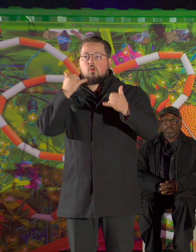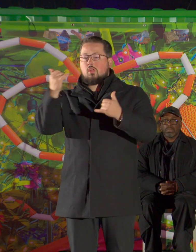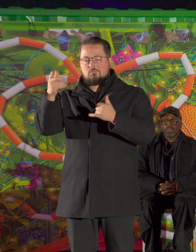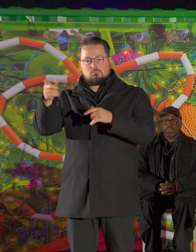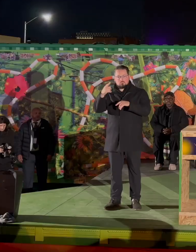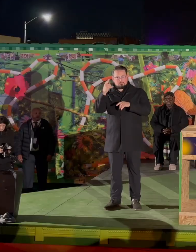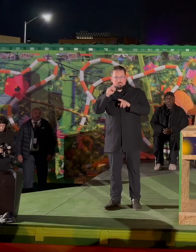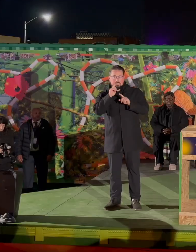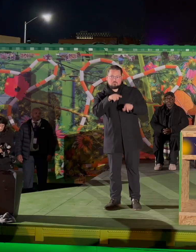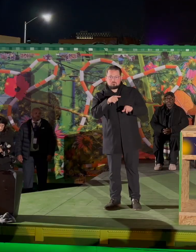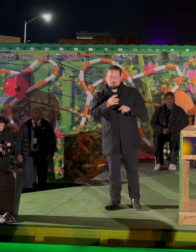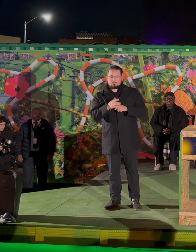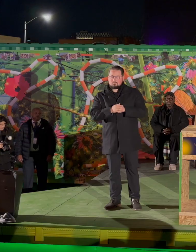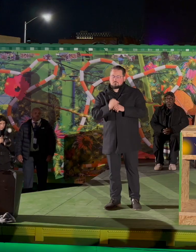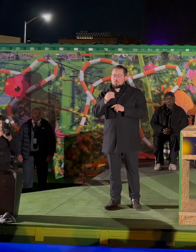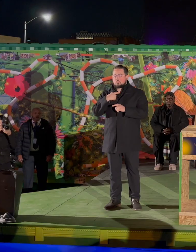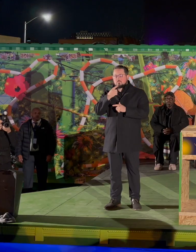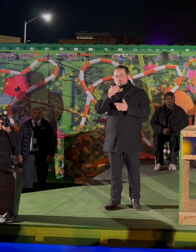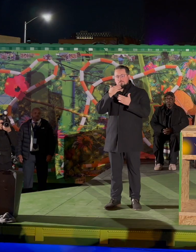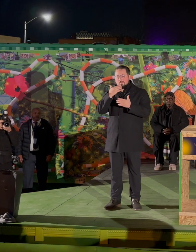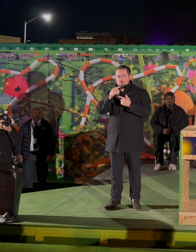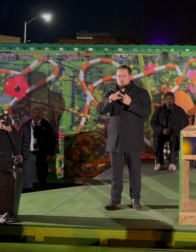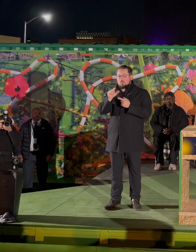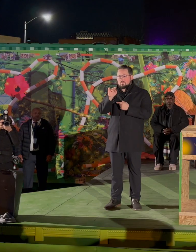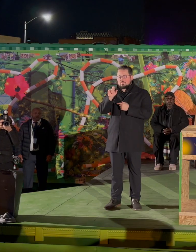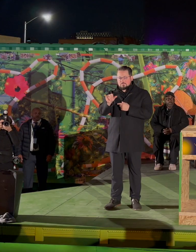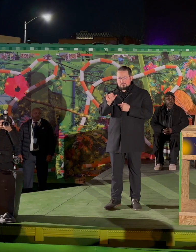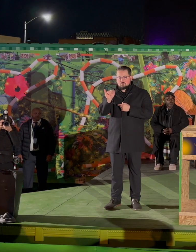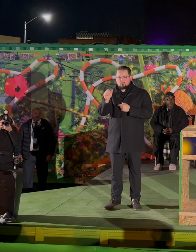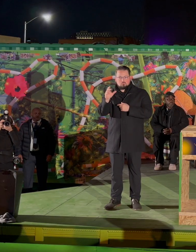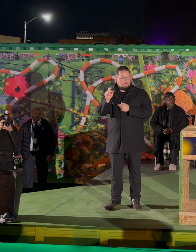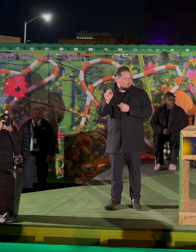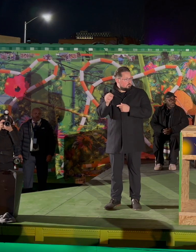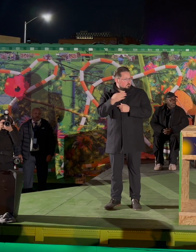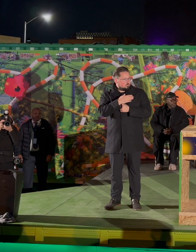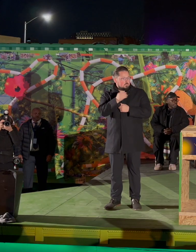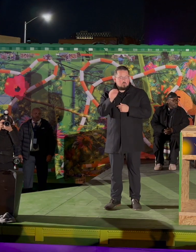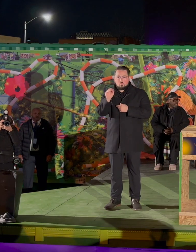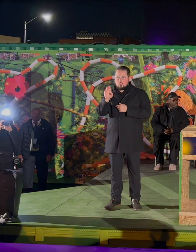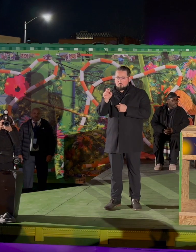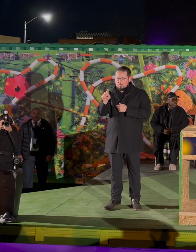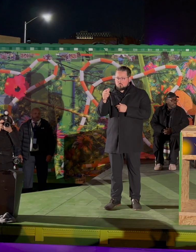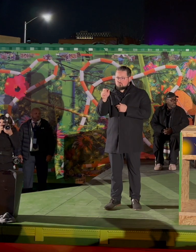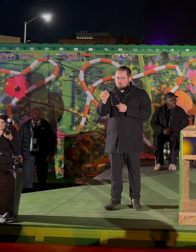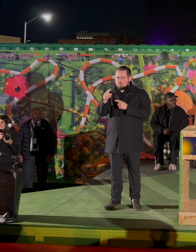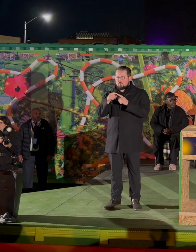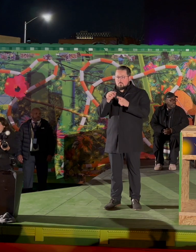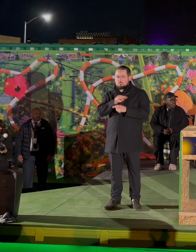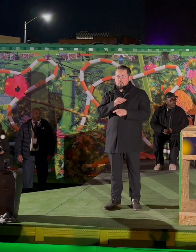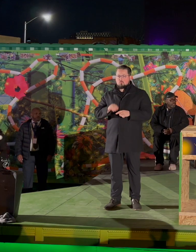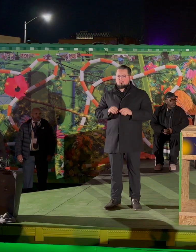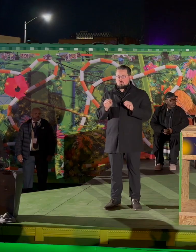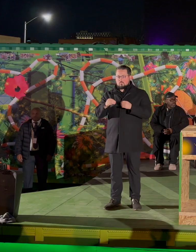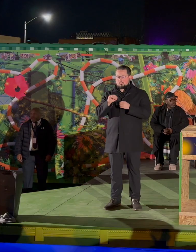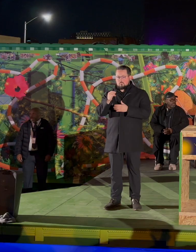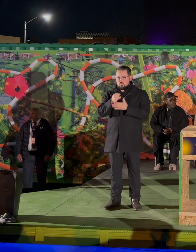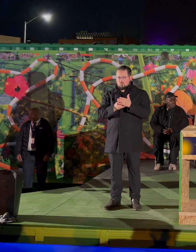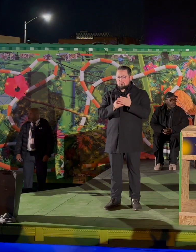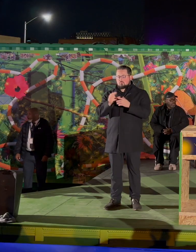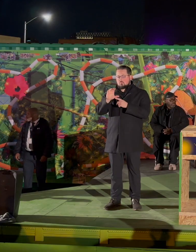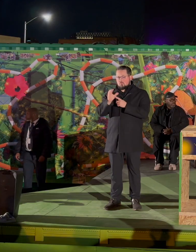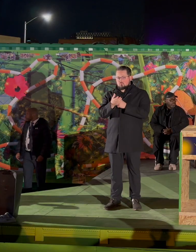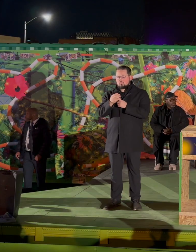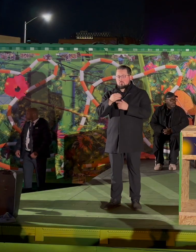help. Again, special thanks to Lindsay Jackson and Obed Grant from the Mayor's Office of Arts, Culture,